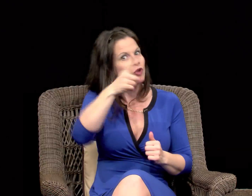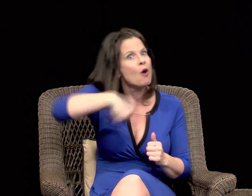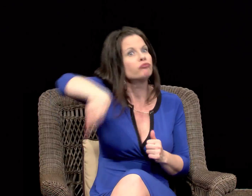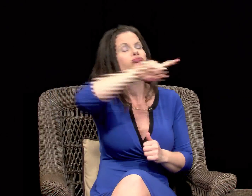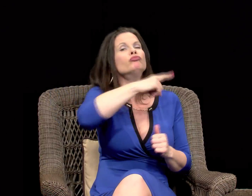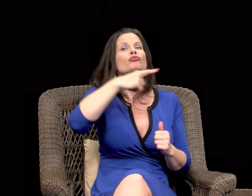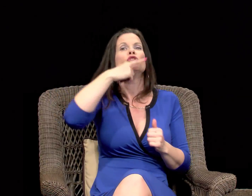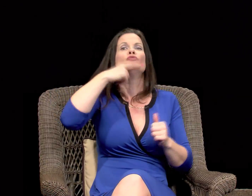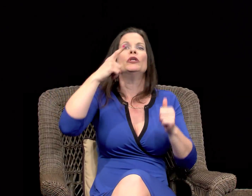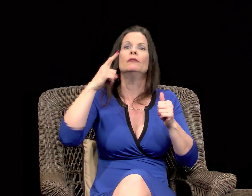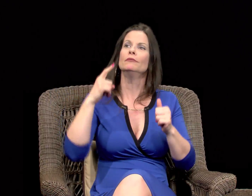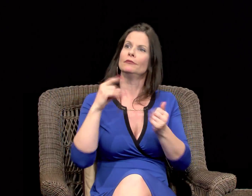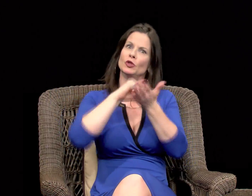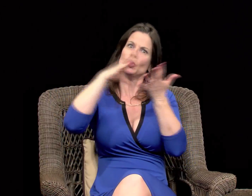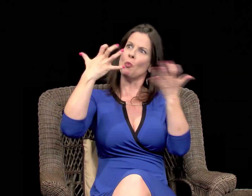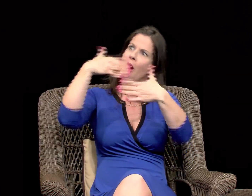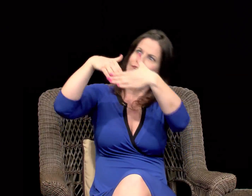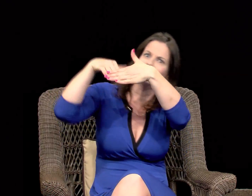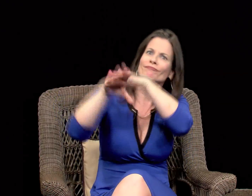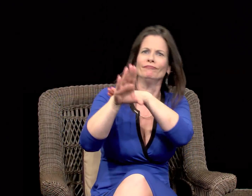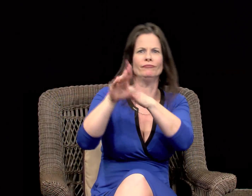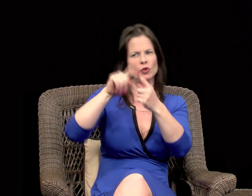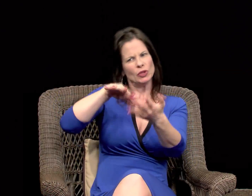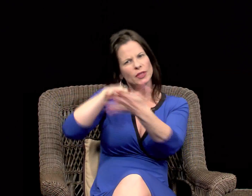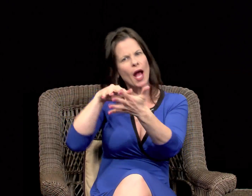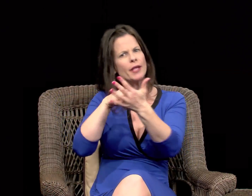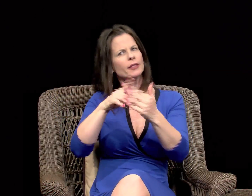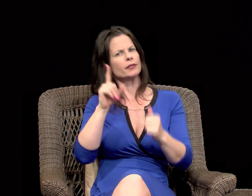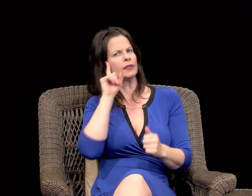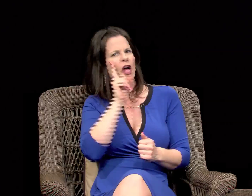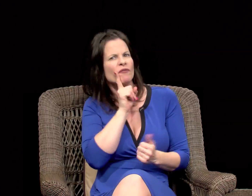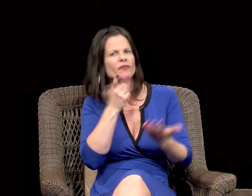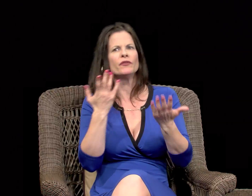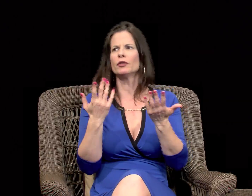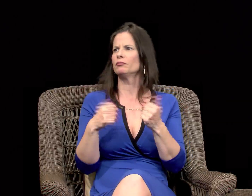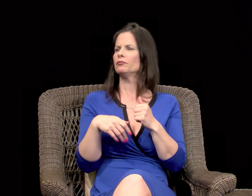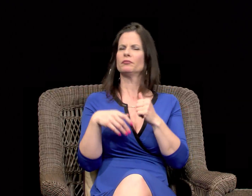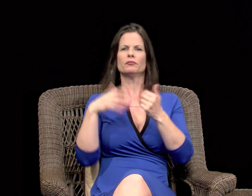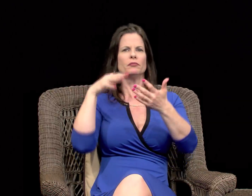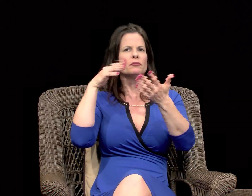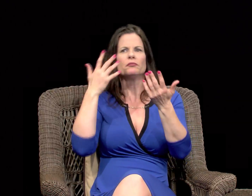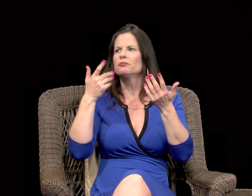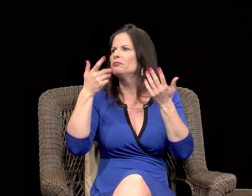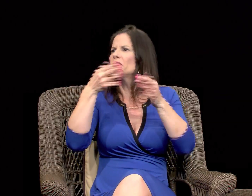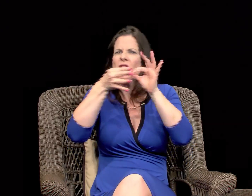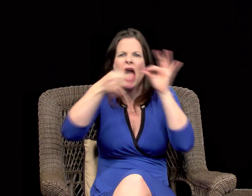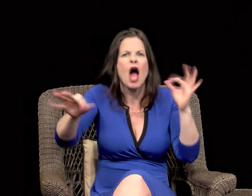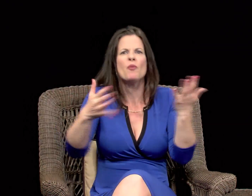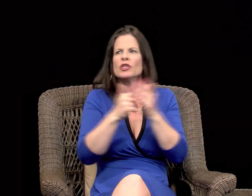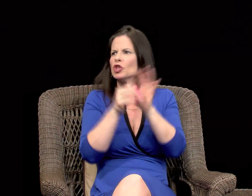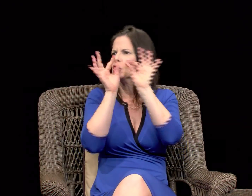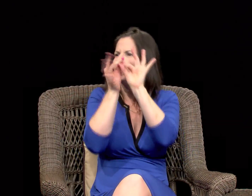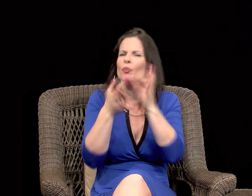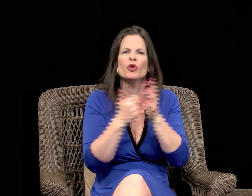its kind for deaf people, and also for people who can hear, who like to study deaf